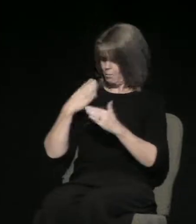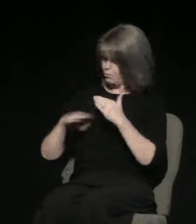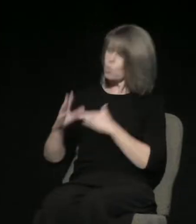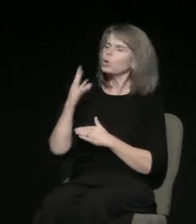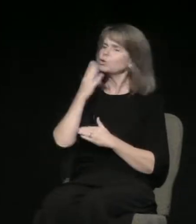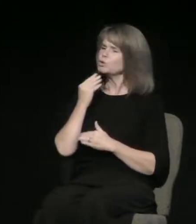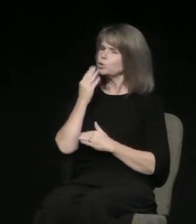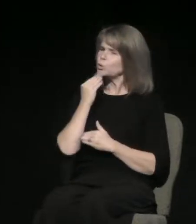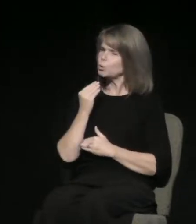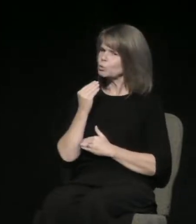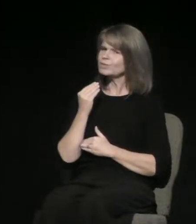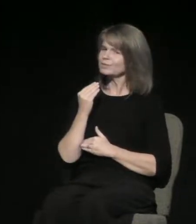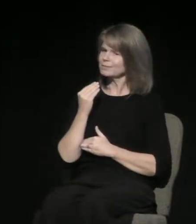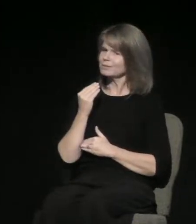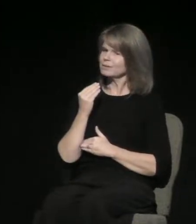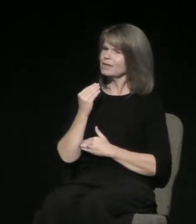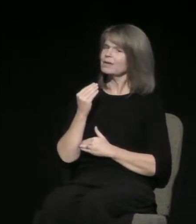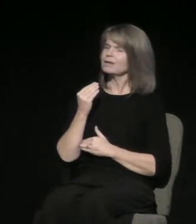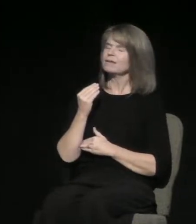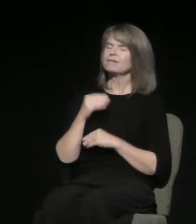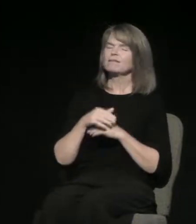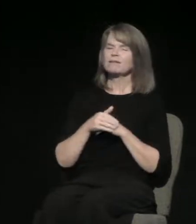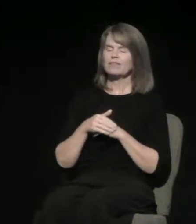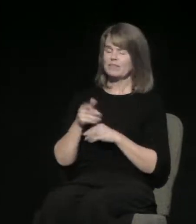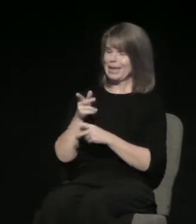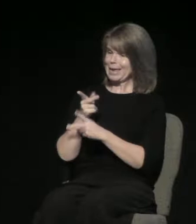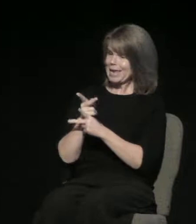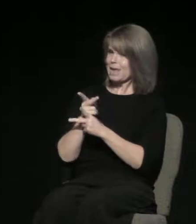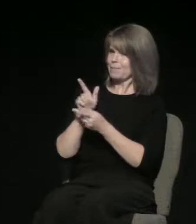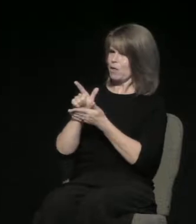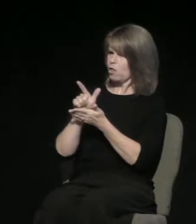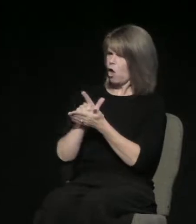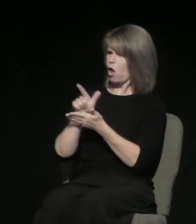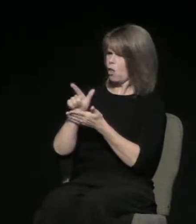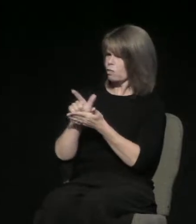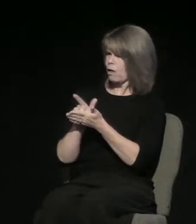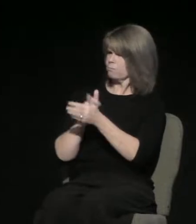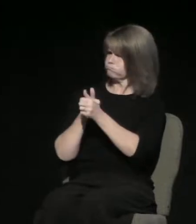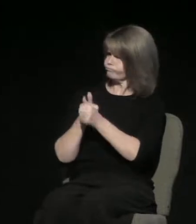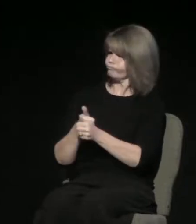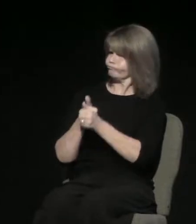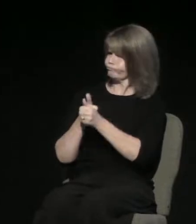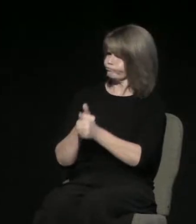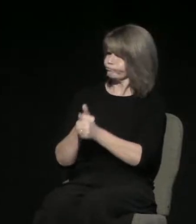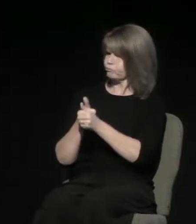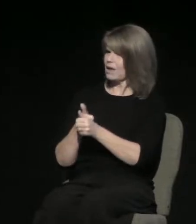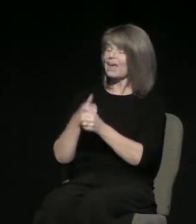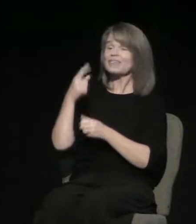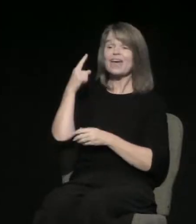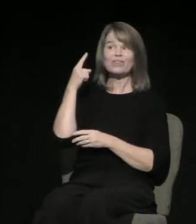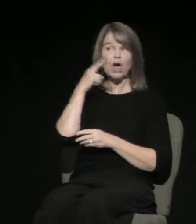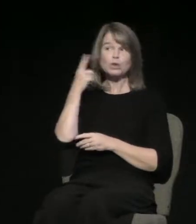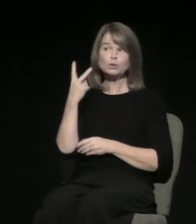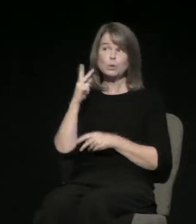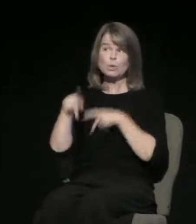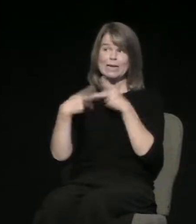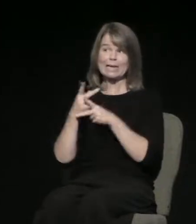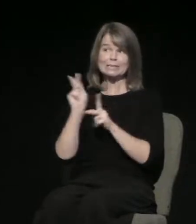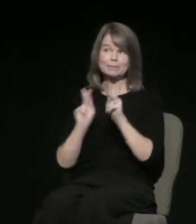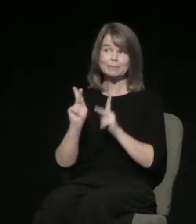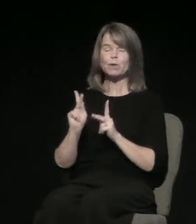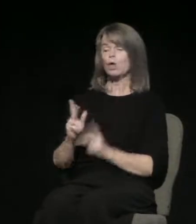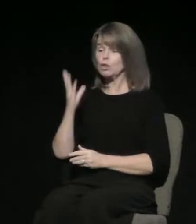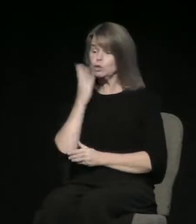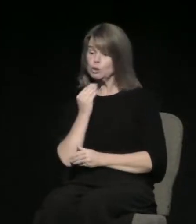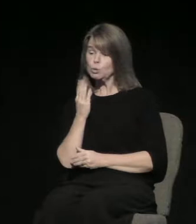just kept the law Because that was the work That they were supposed to do They thought there were Two types of people In the world Jew and everybody